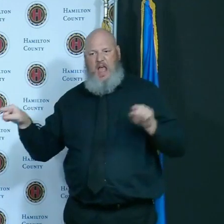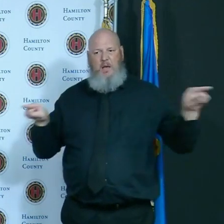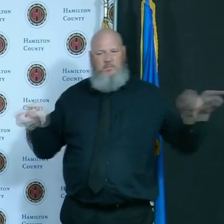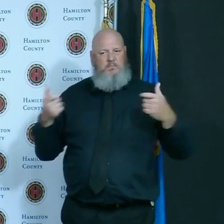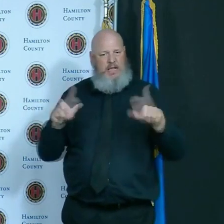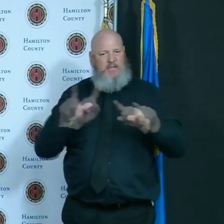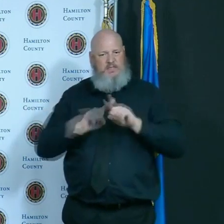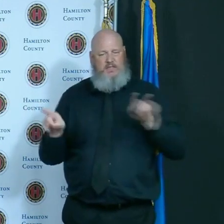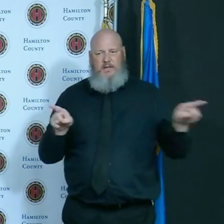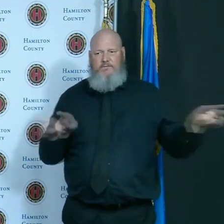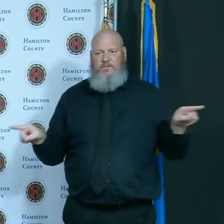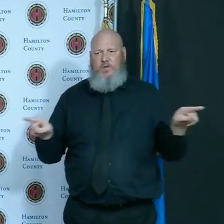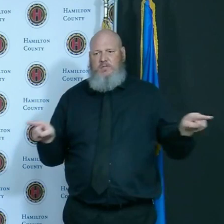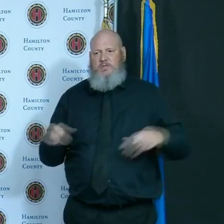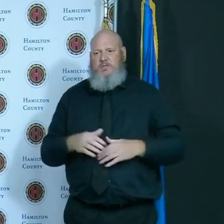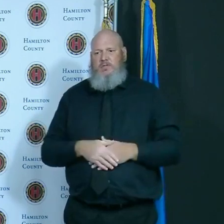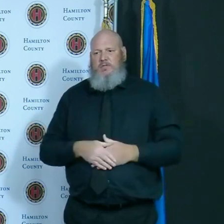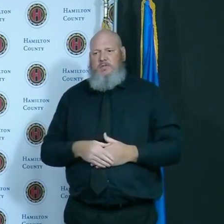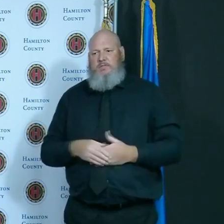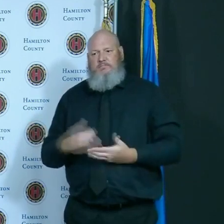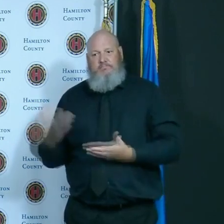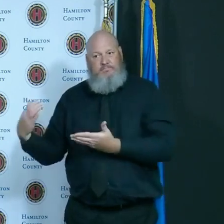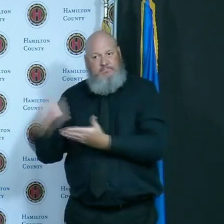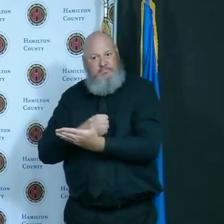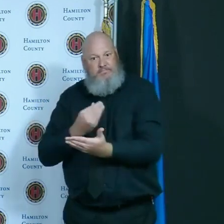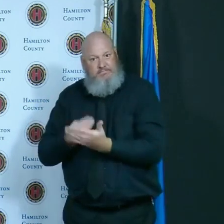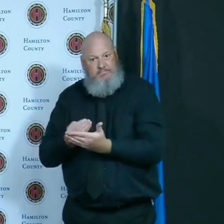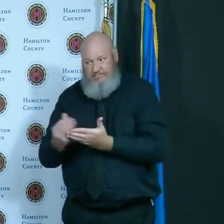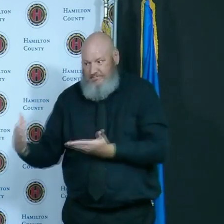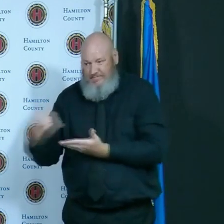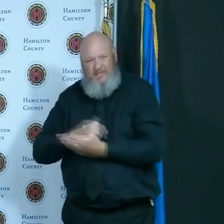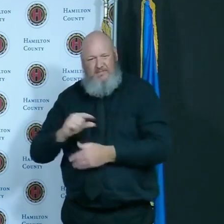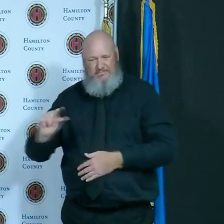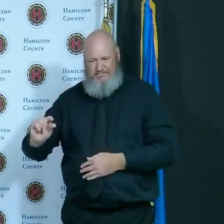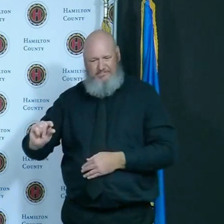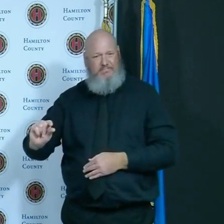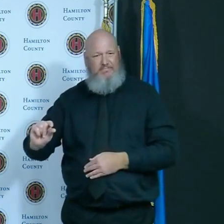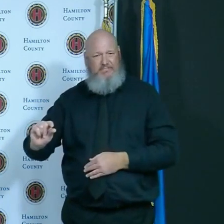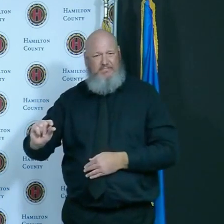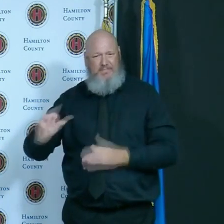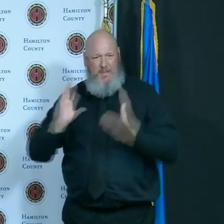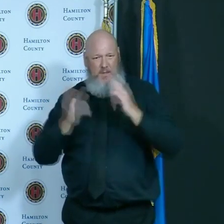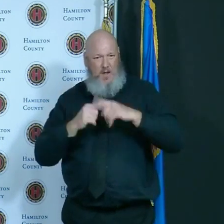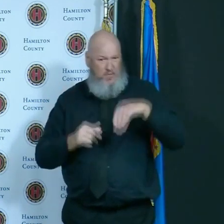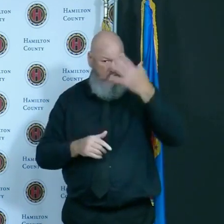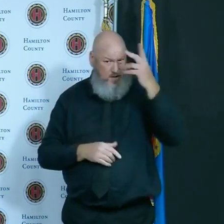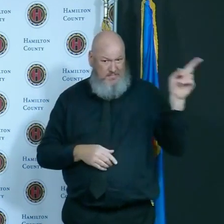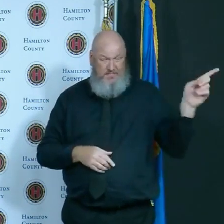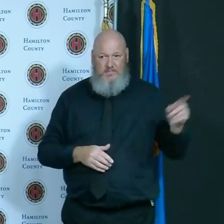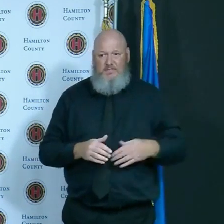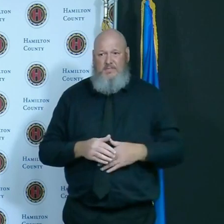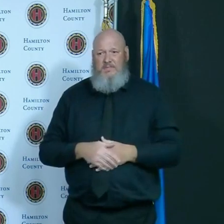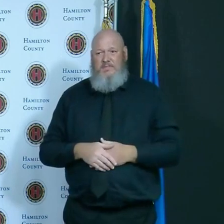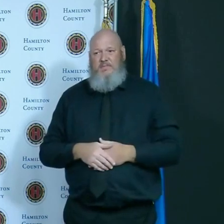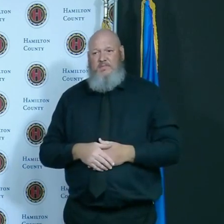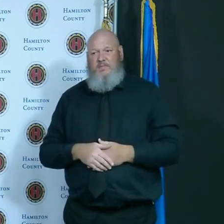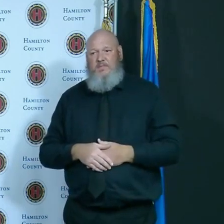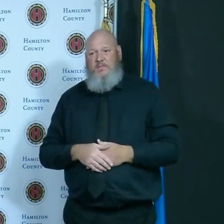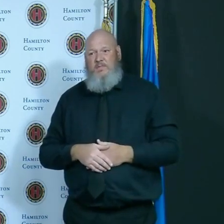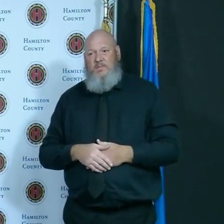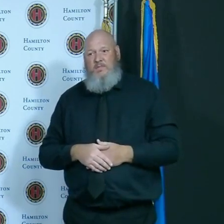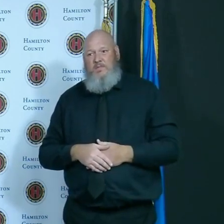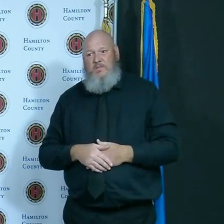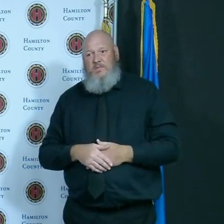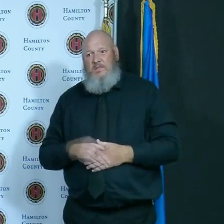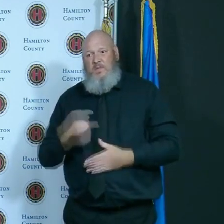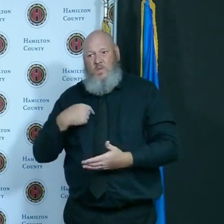disparity in the income, these people tend to live in the neighborhoods that they can afford. That's why.